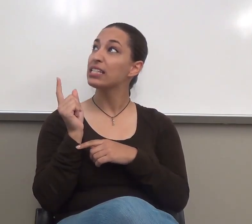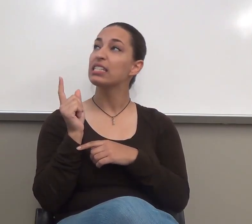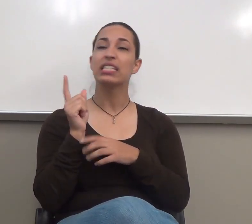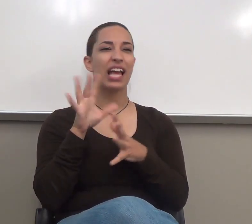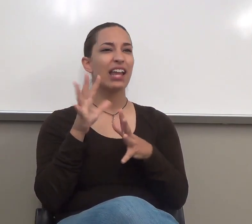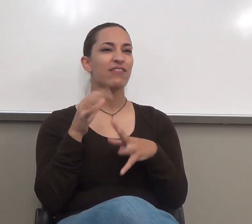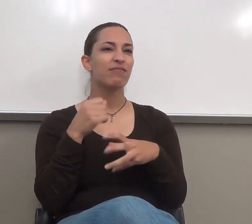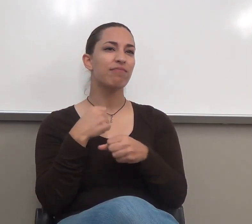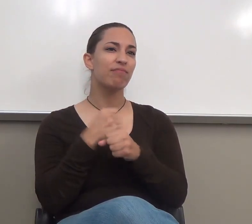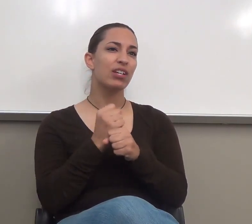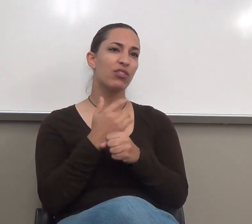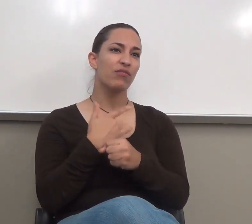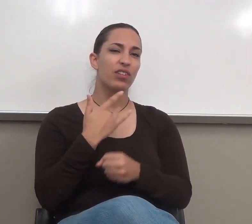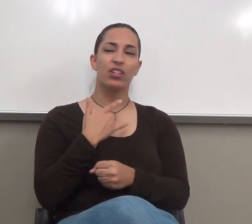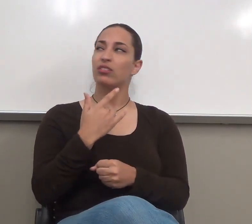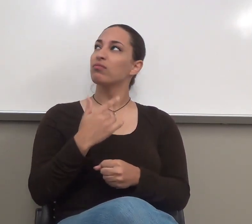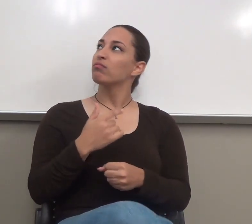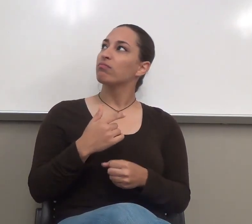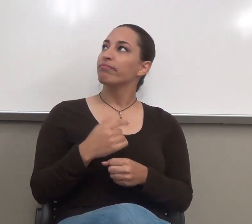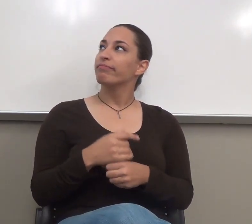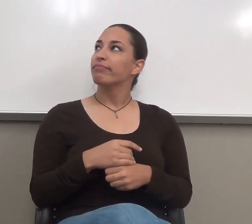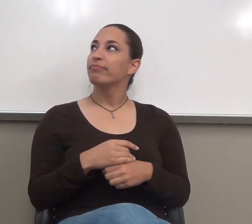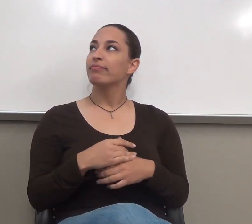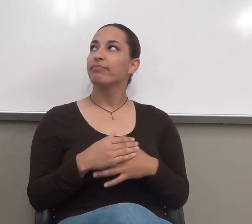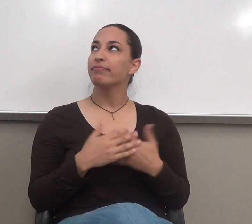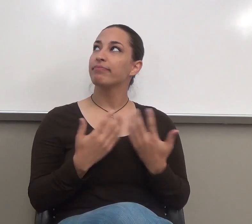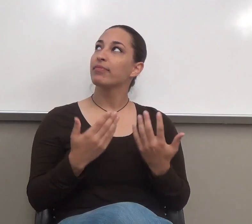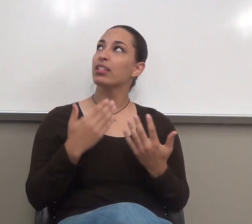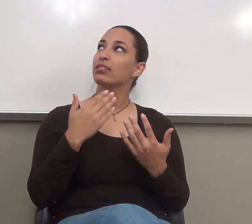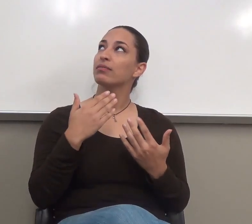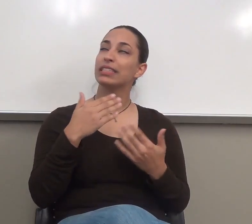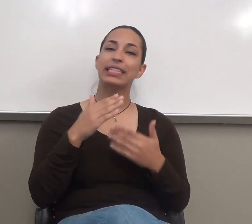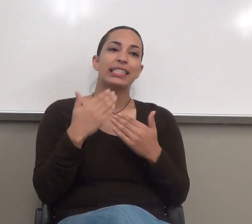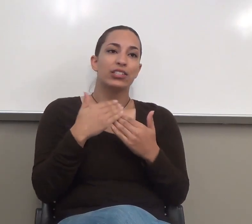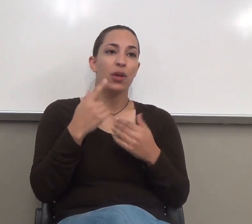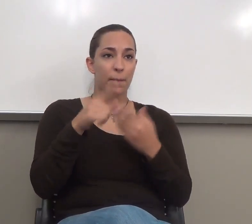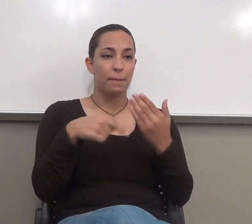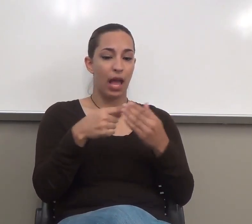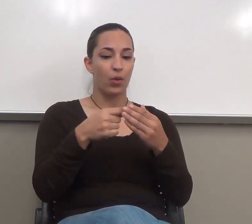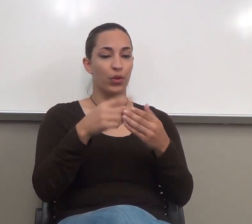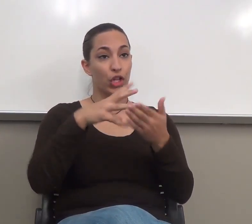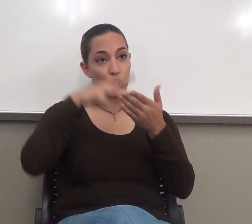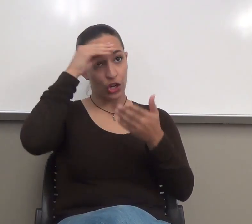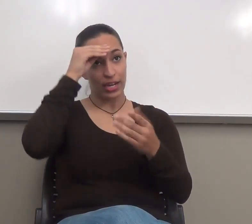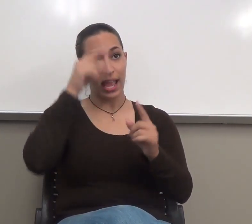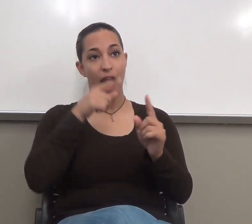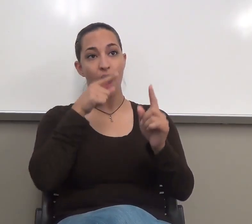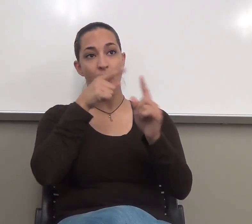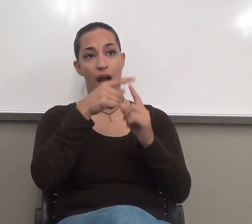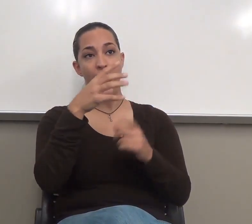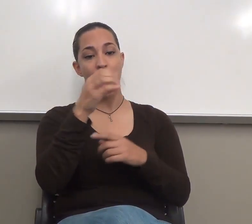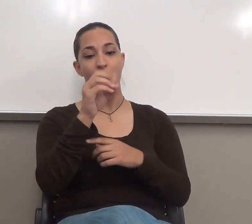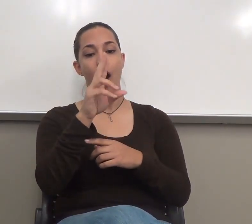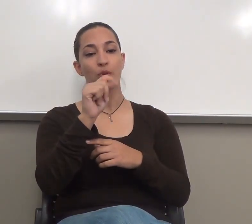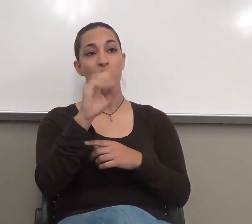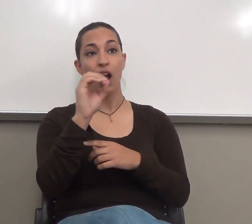to write an academic essays. Academic essays are very specific formats. And these, just